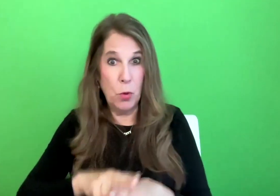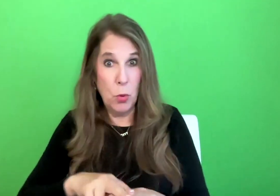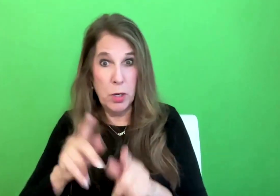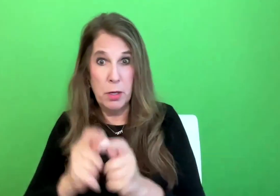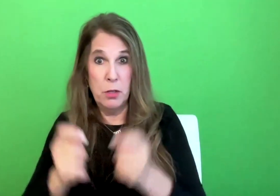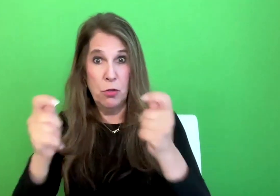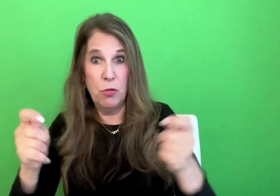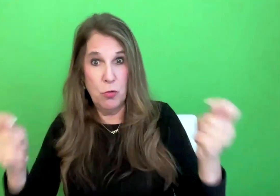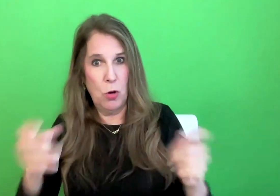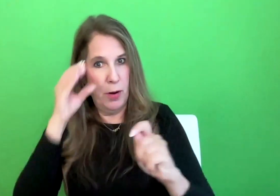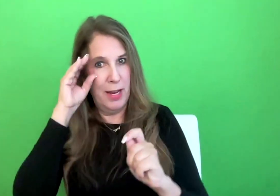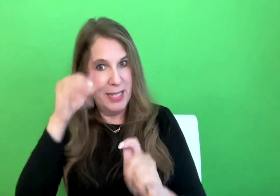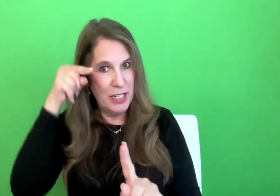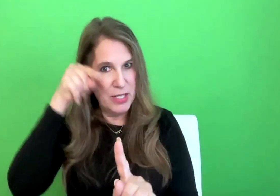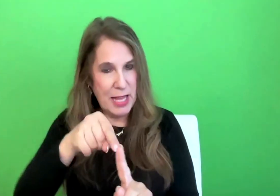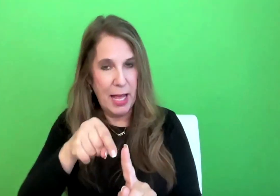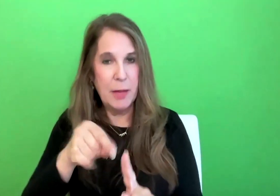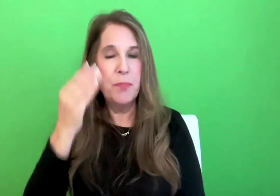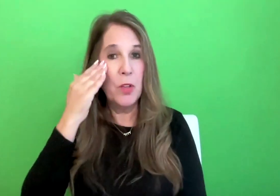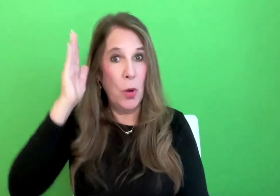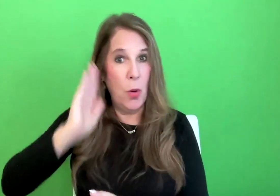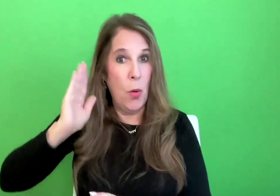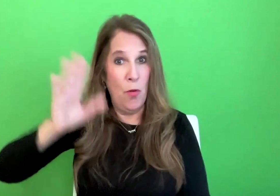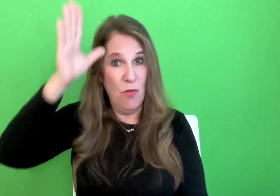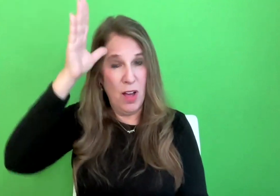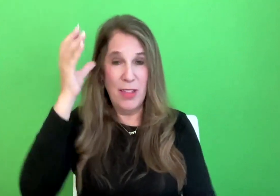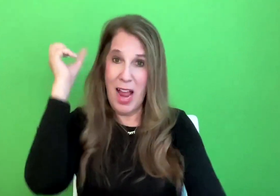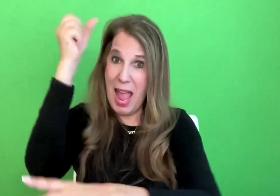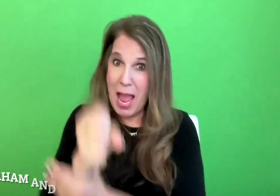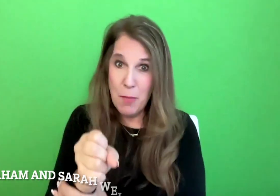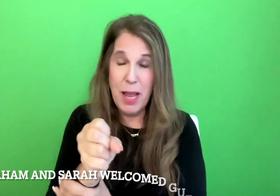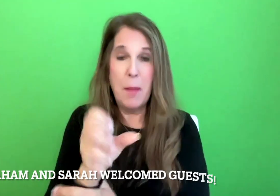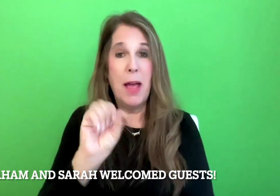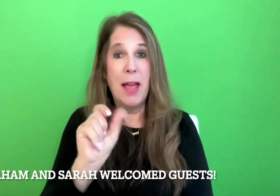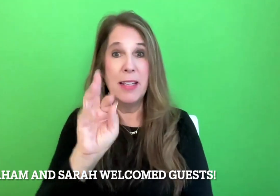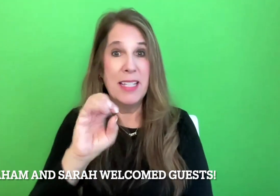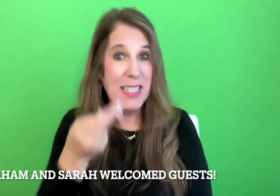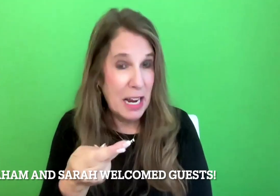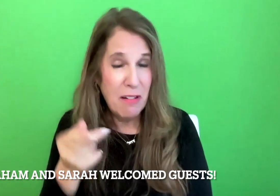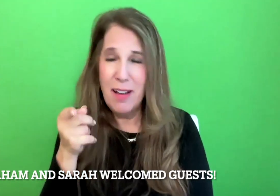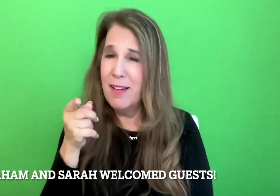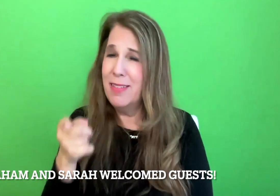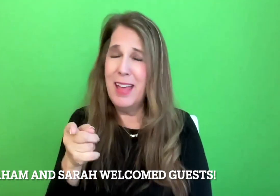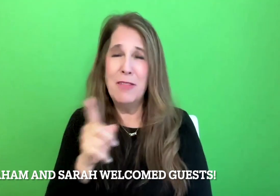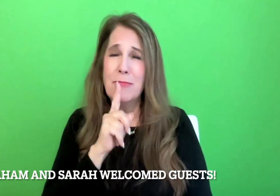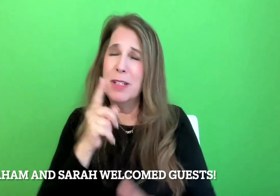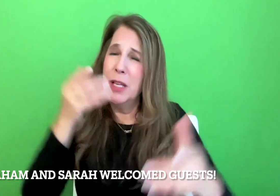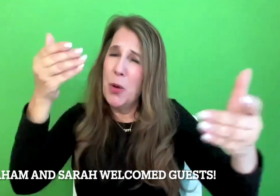and kindness to guests and strangers. Thoroughly enjoying the evening, I asked at one point with piqued